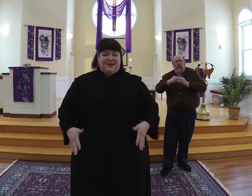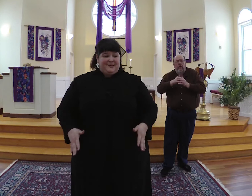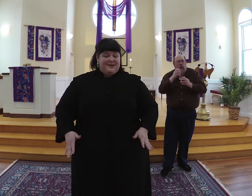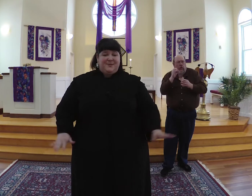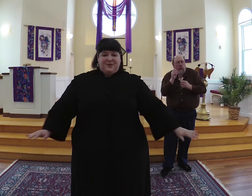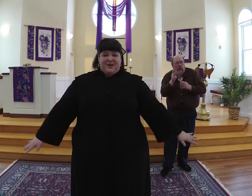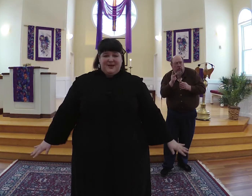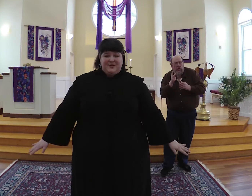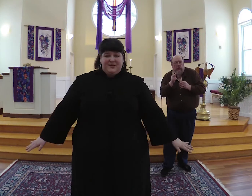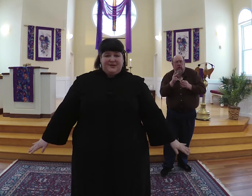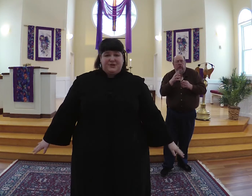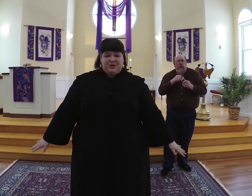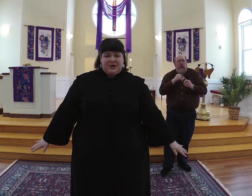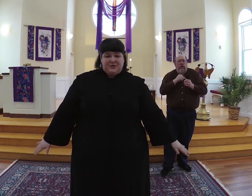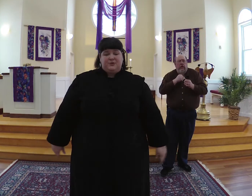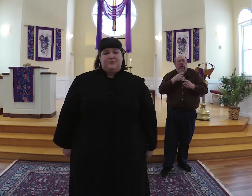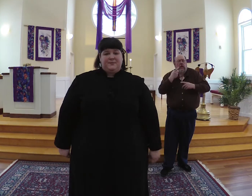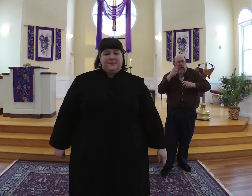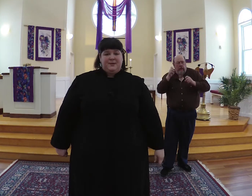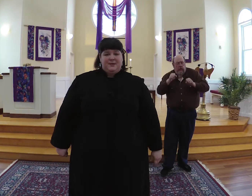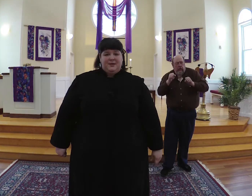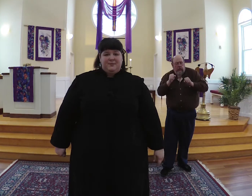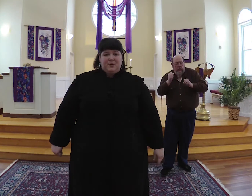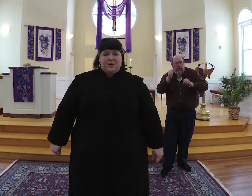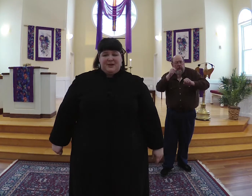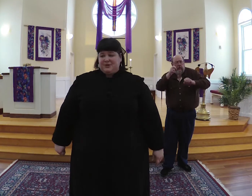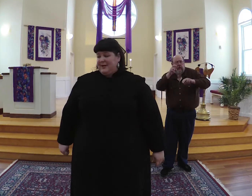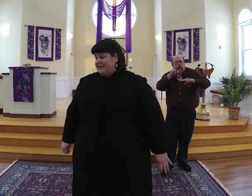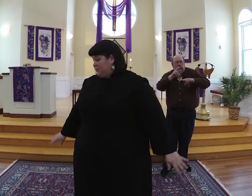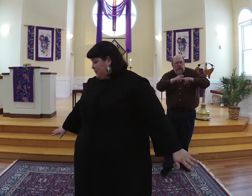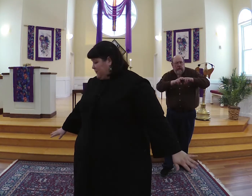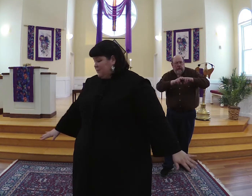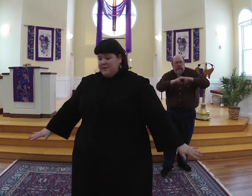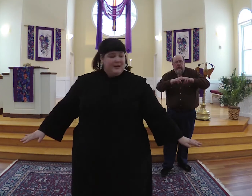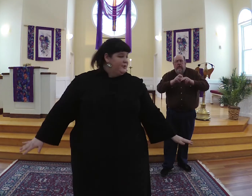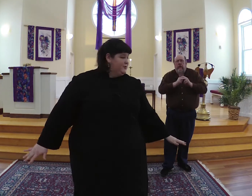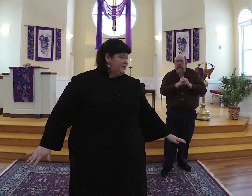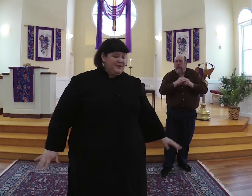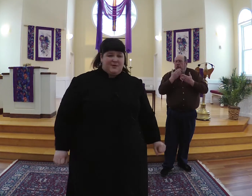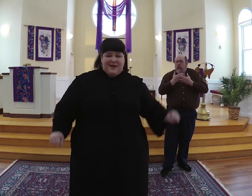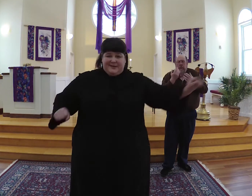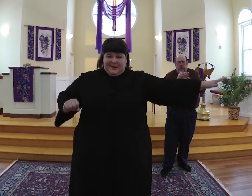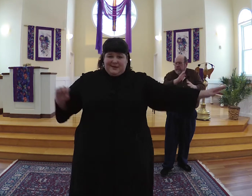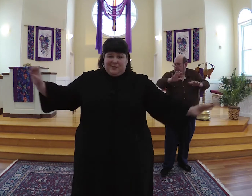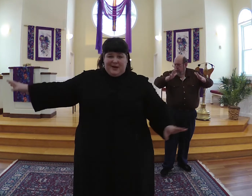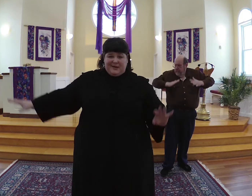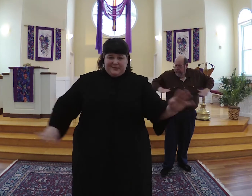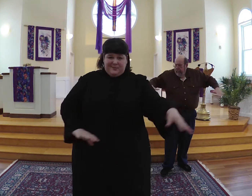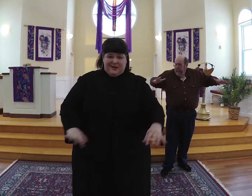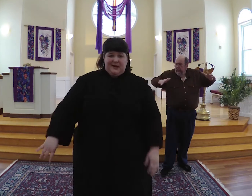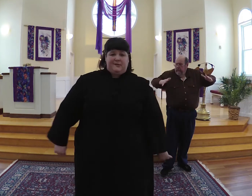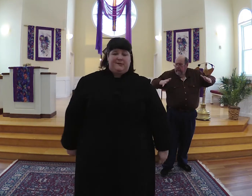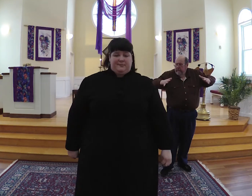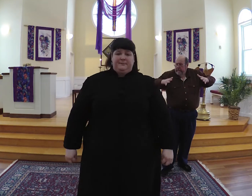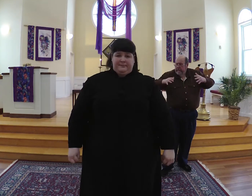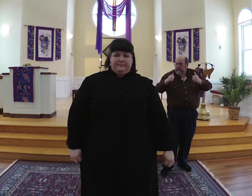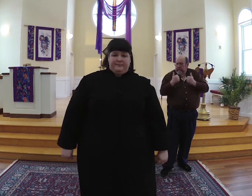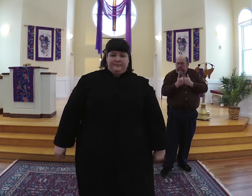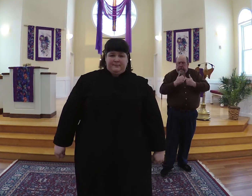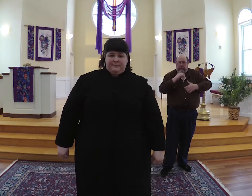But if you can't stand up, it's okay to do this in a chair, too. But you want to make sure you have some good room around you so that you don't accidentally pray into somebody